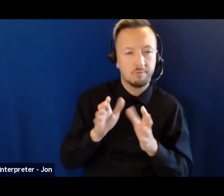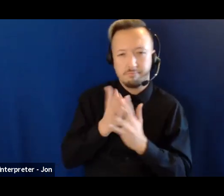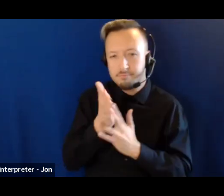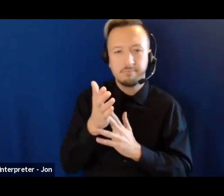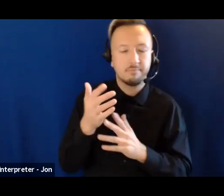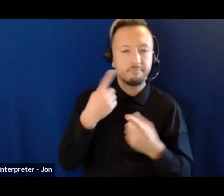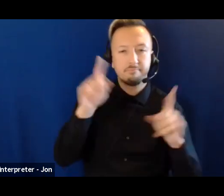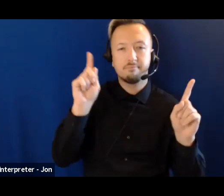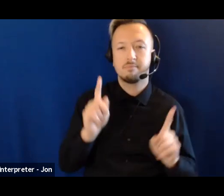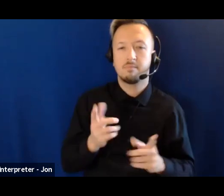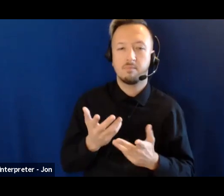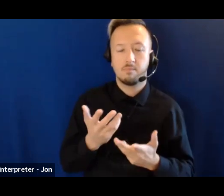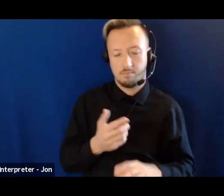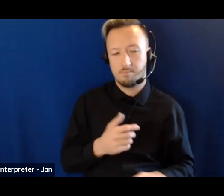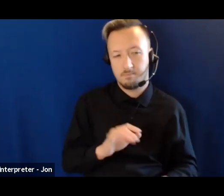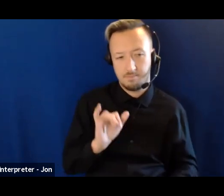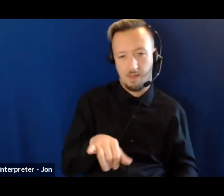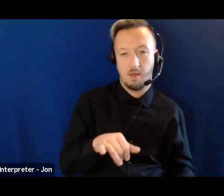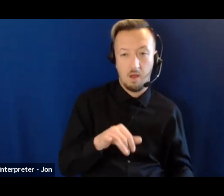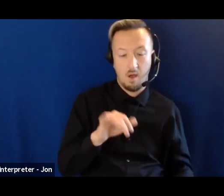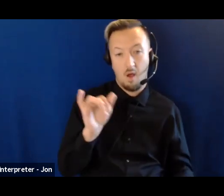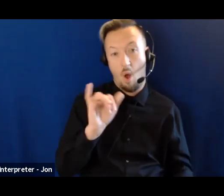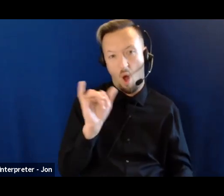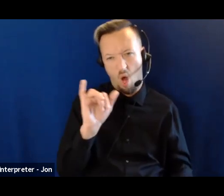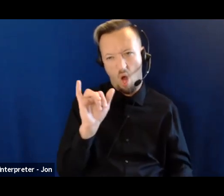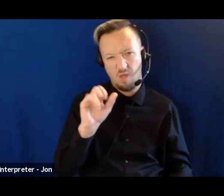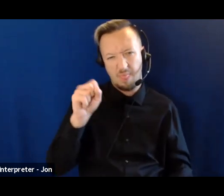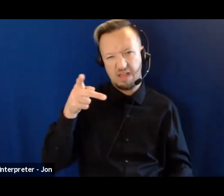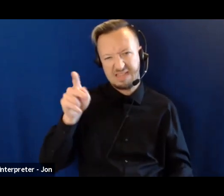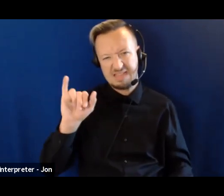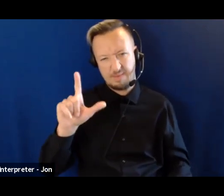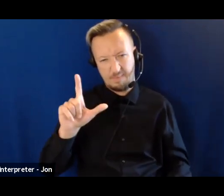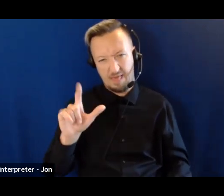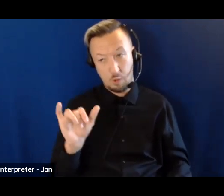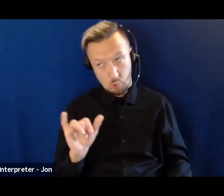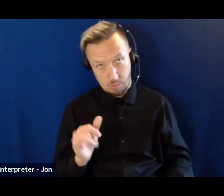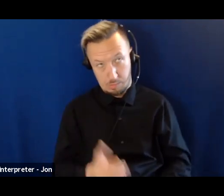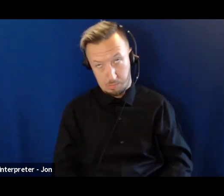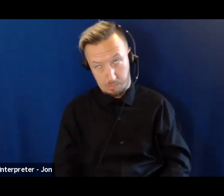also. Yeah, absolutely. Plus, you know, there was that whole spill thing.